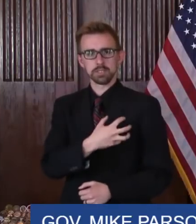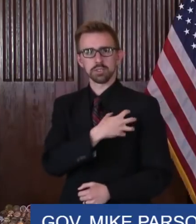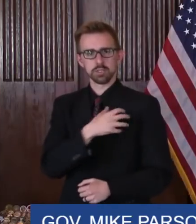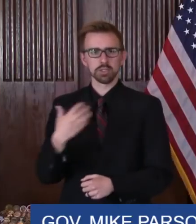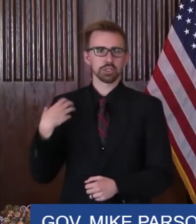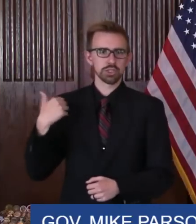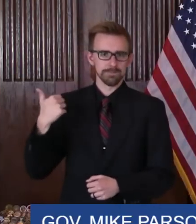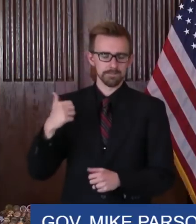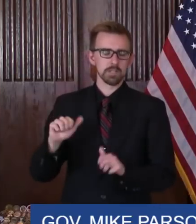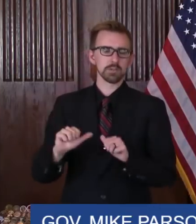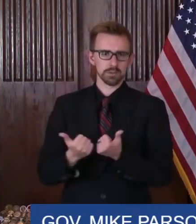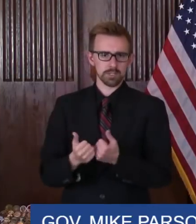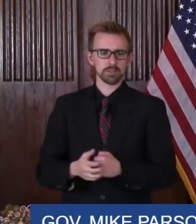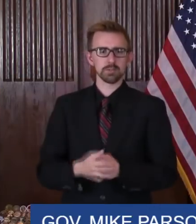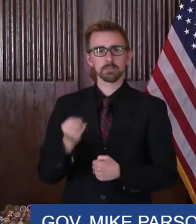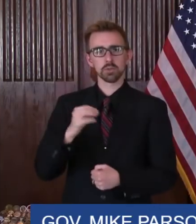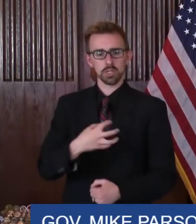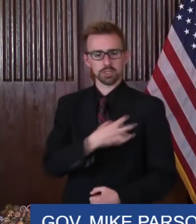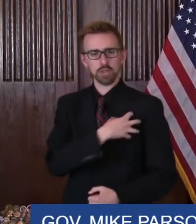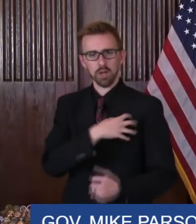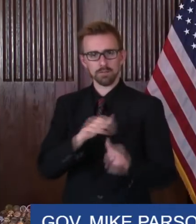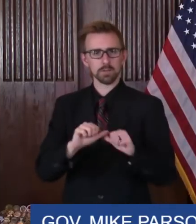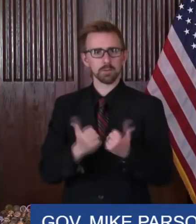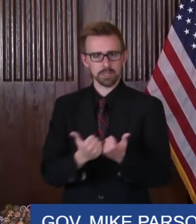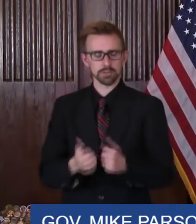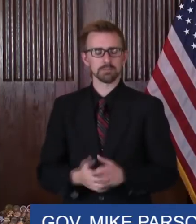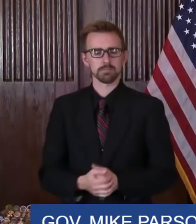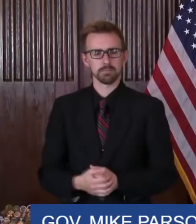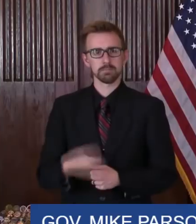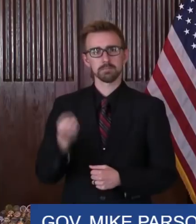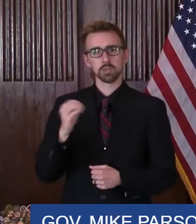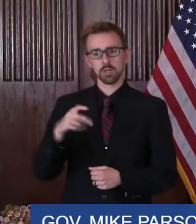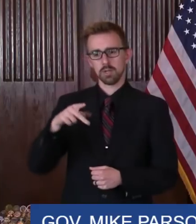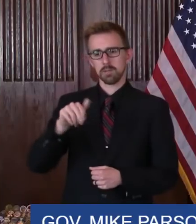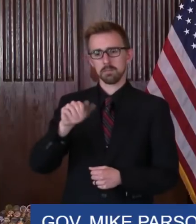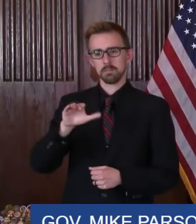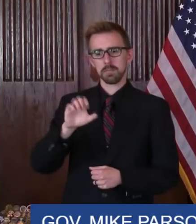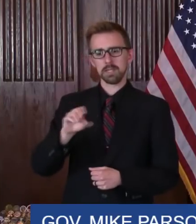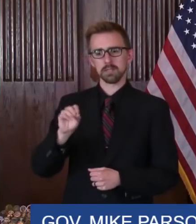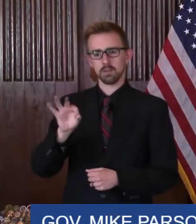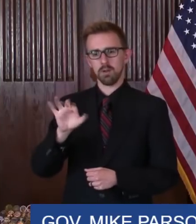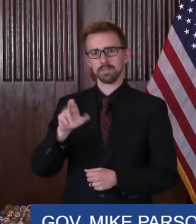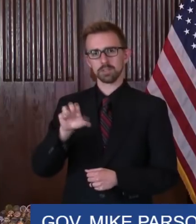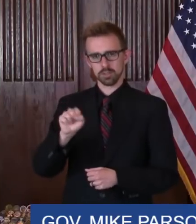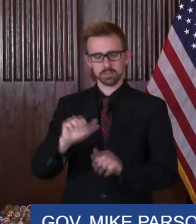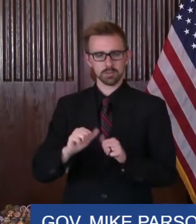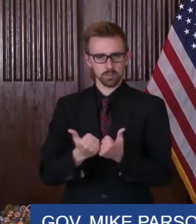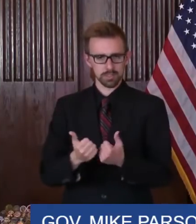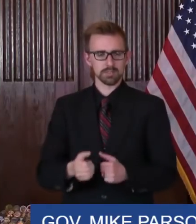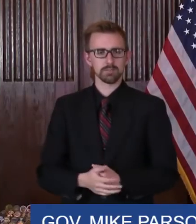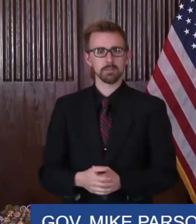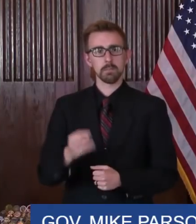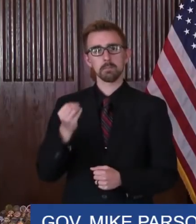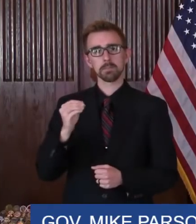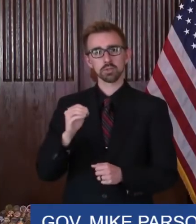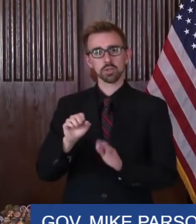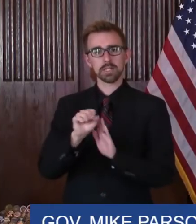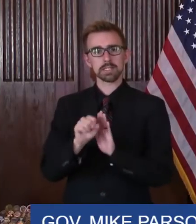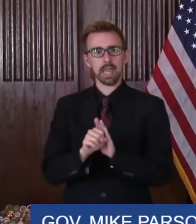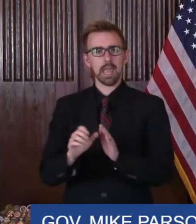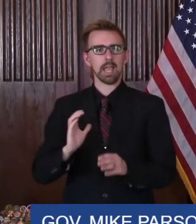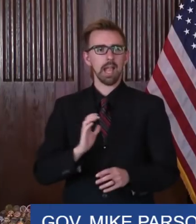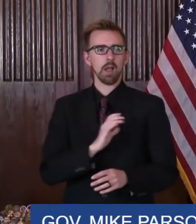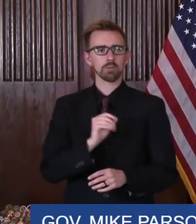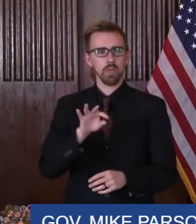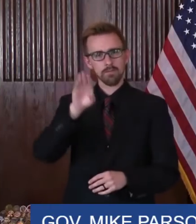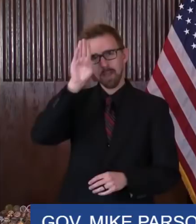Association, the Missouri Sheriff's Association, the Missouri Peace Officers Association, and the Missouri State Council of Firefighters